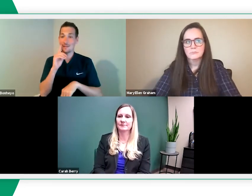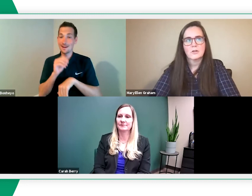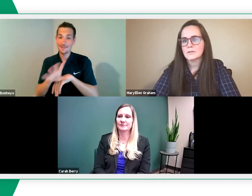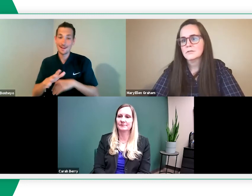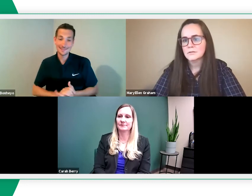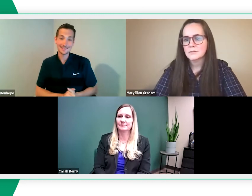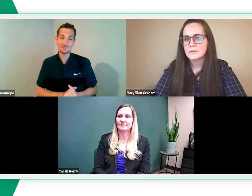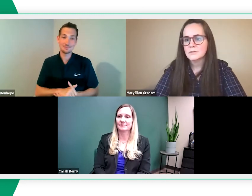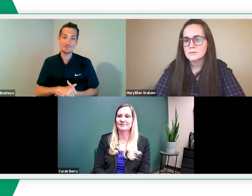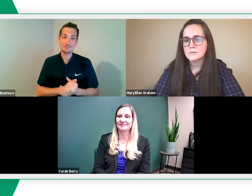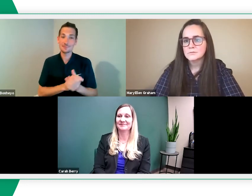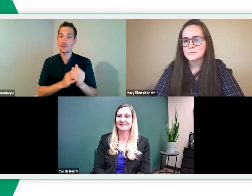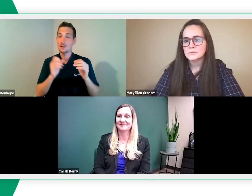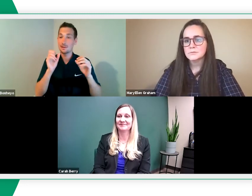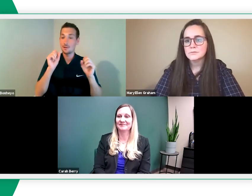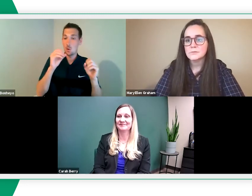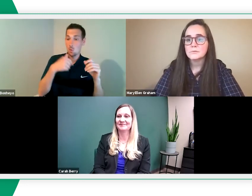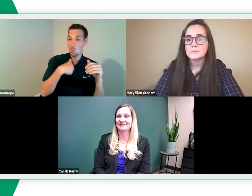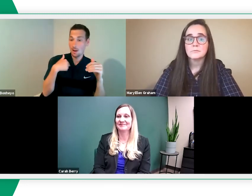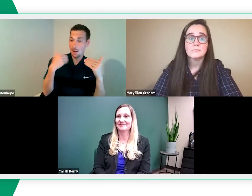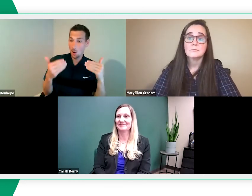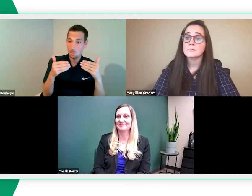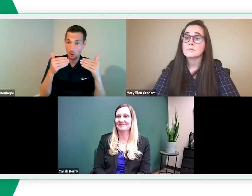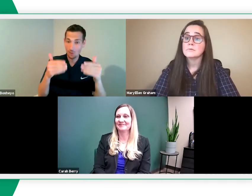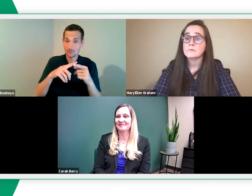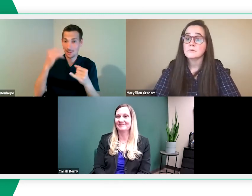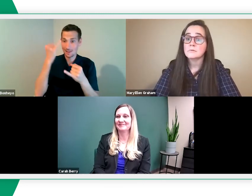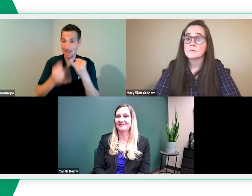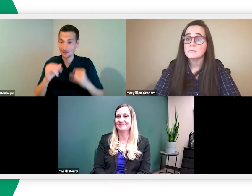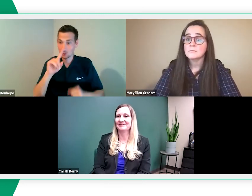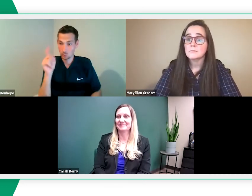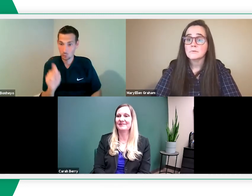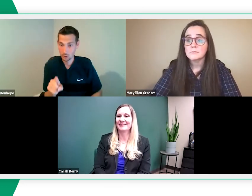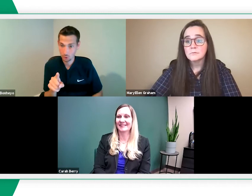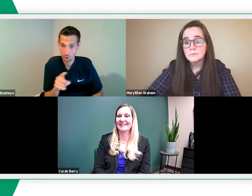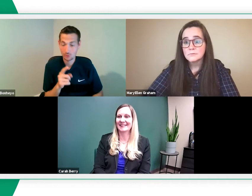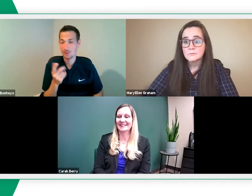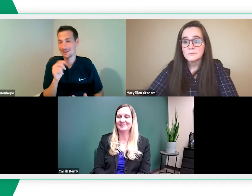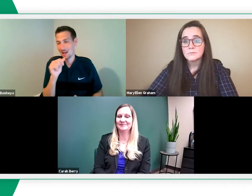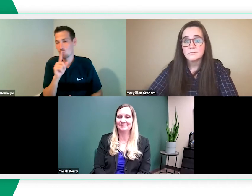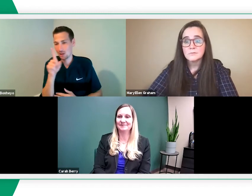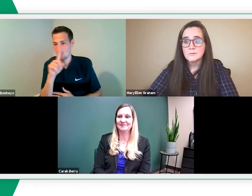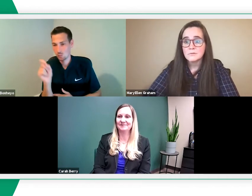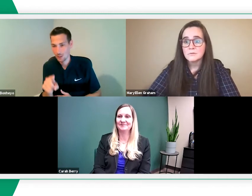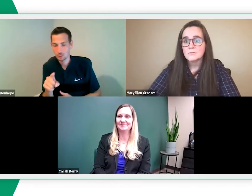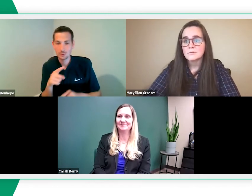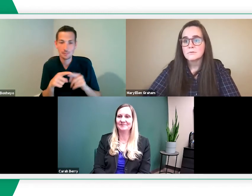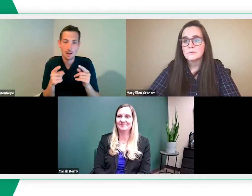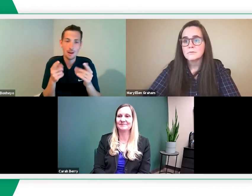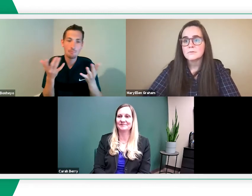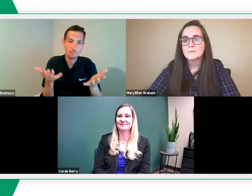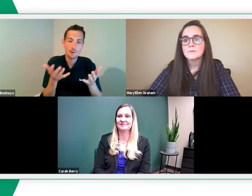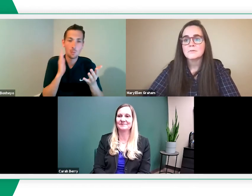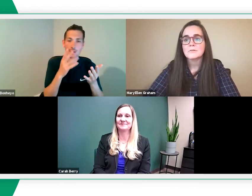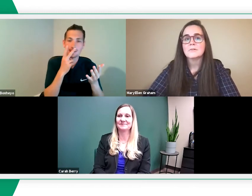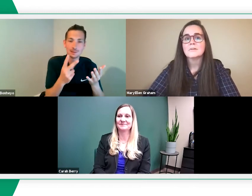Right, right. This is Mary Ellen. I agree. Yeah, this is Todd. That's good advice. So we're going to go ahead and move on to the last question. It's not